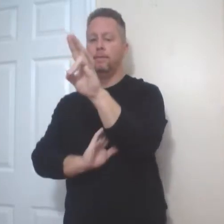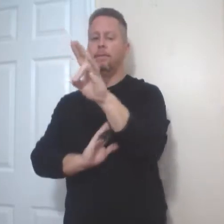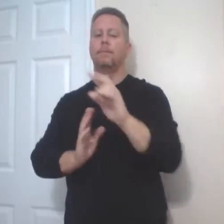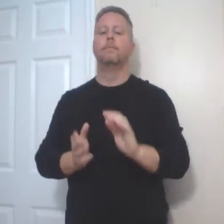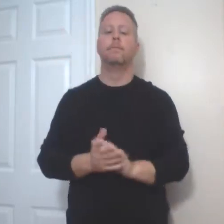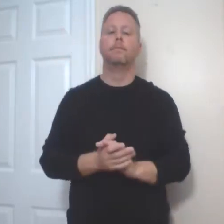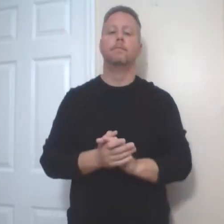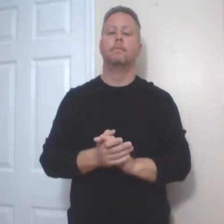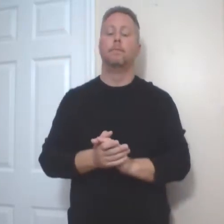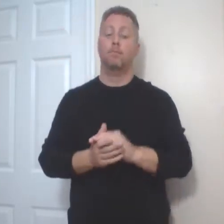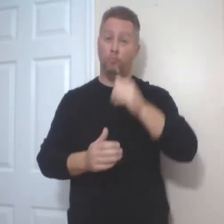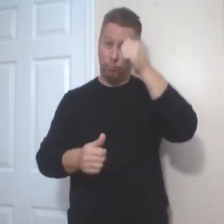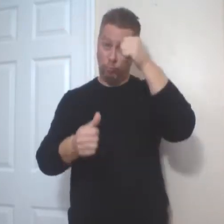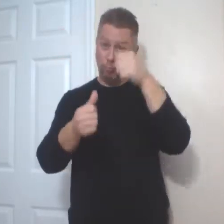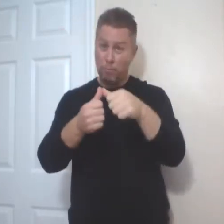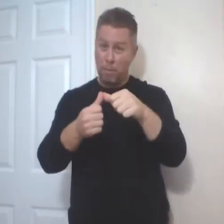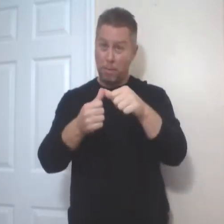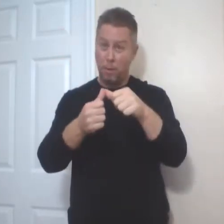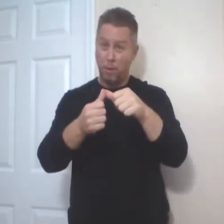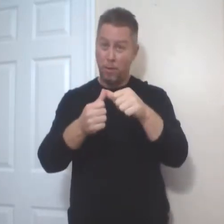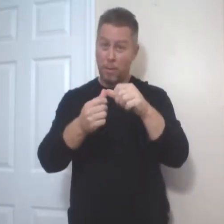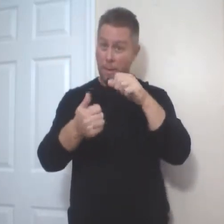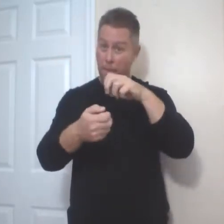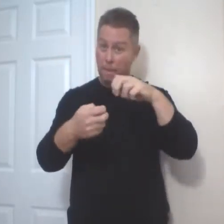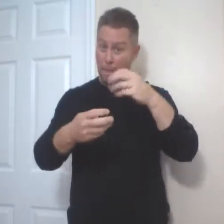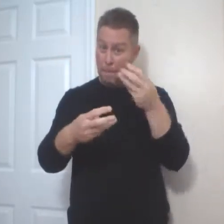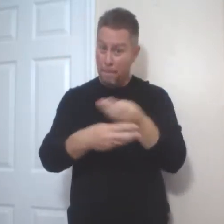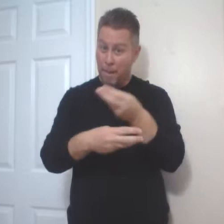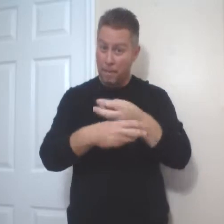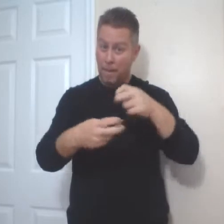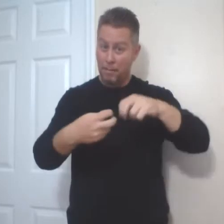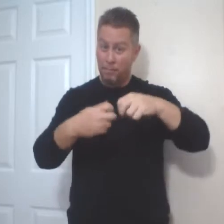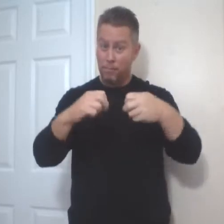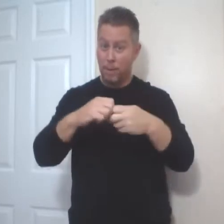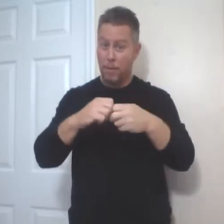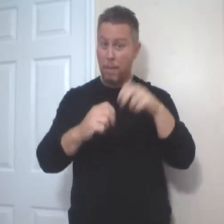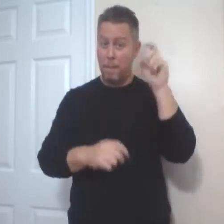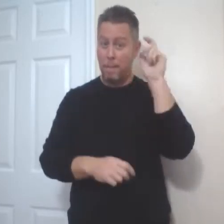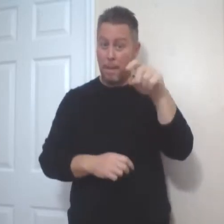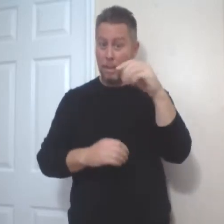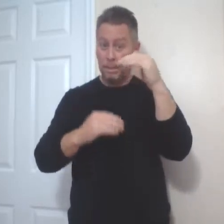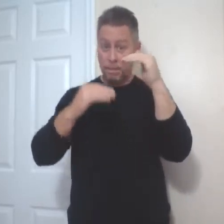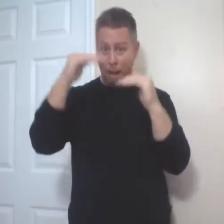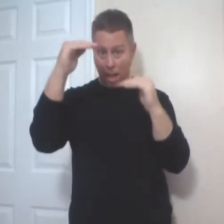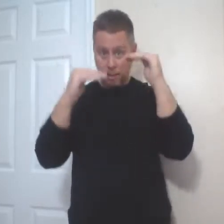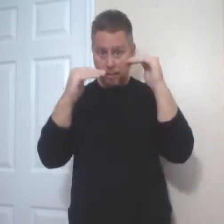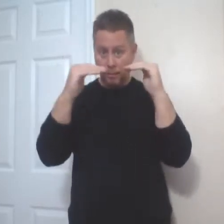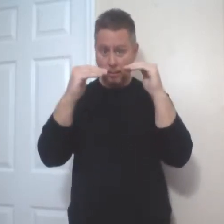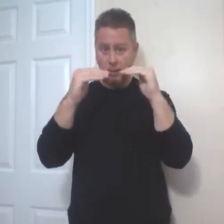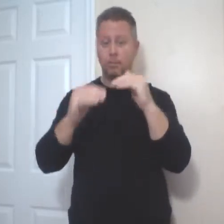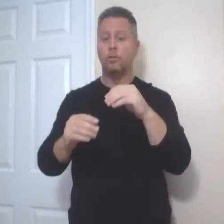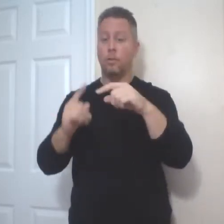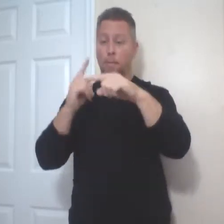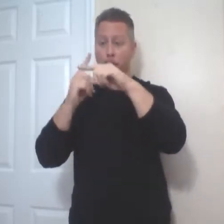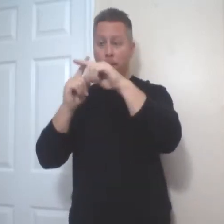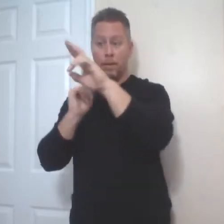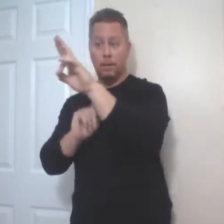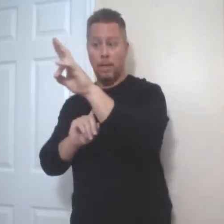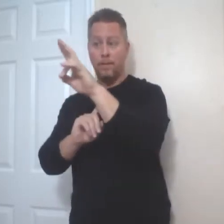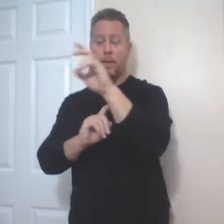Now remember, you have an equation. That means you need to keep things balanced. So, add 7 on the left side. That means I add 7 on